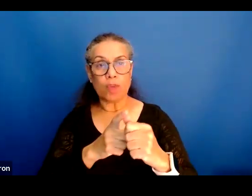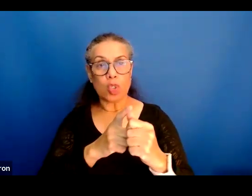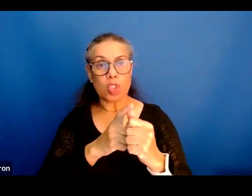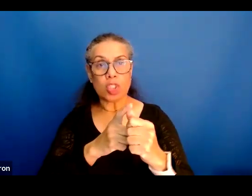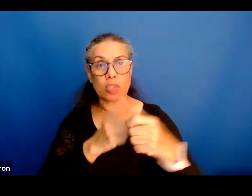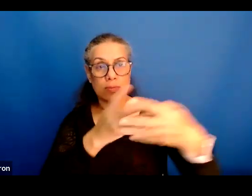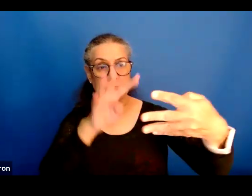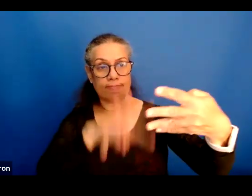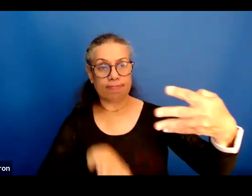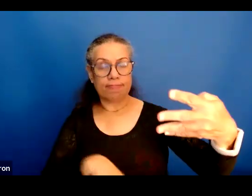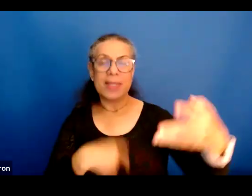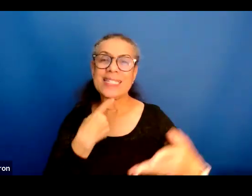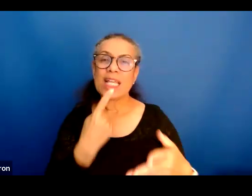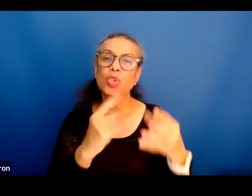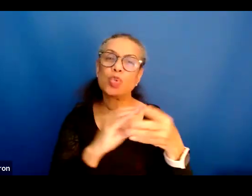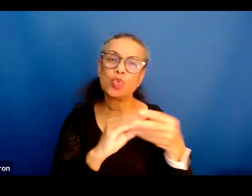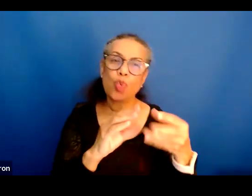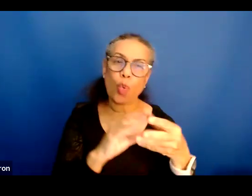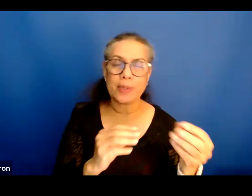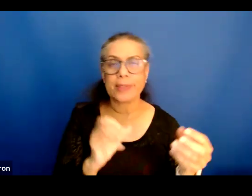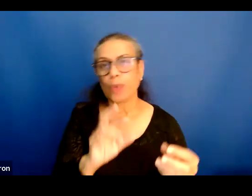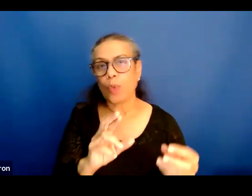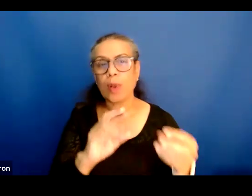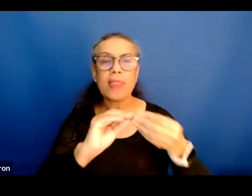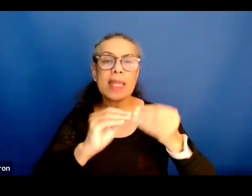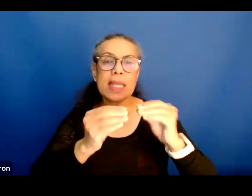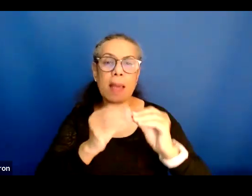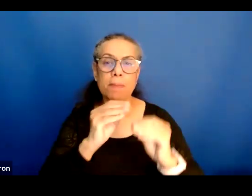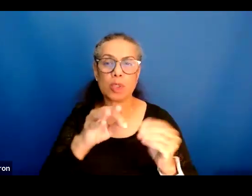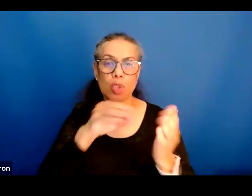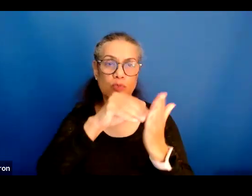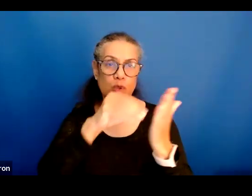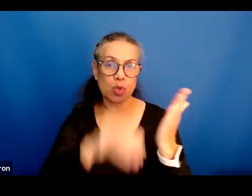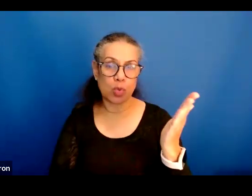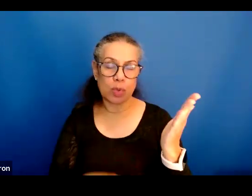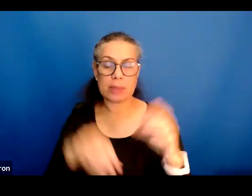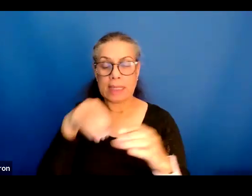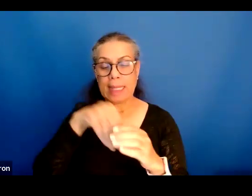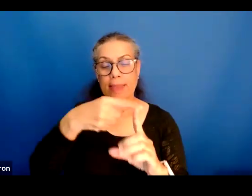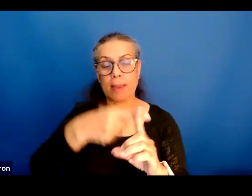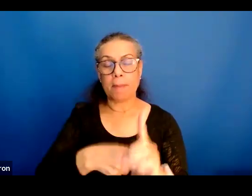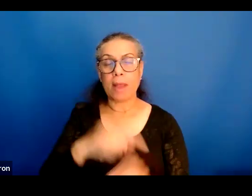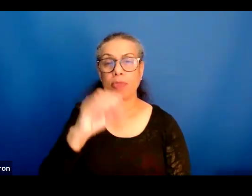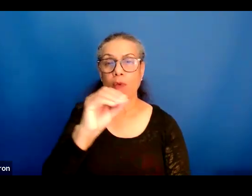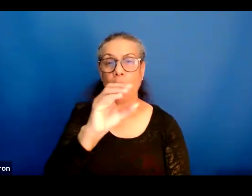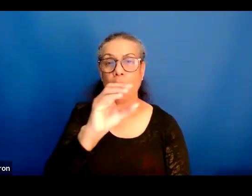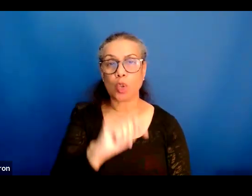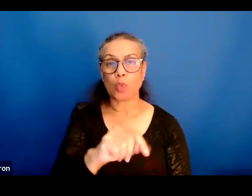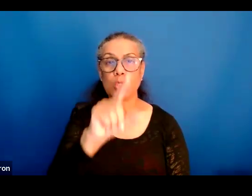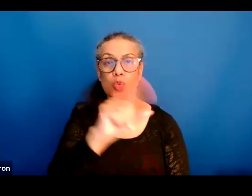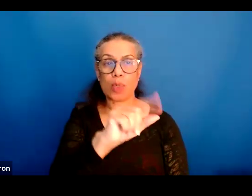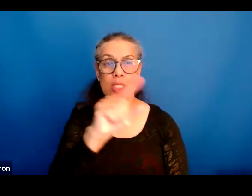us the story or the numbers or percentage of students who in October 2020 were